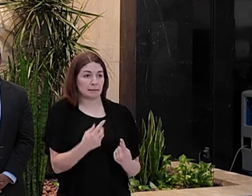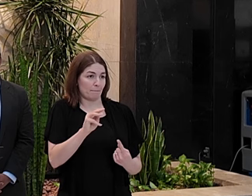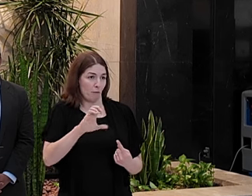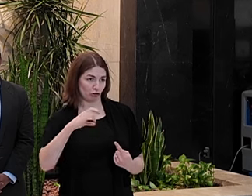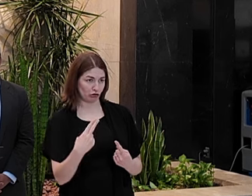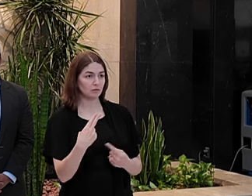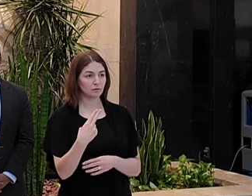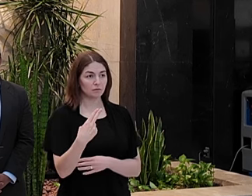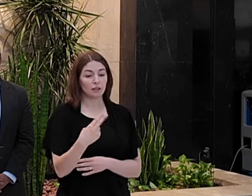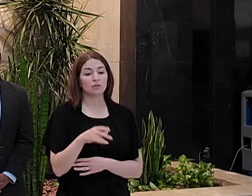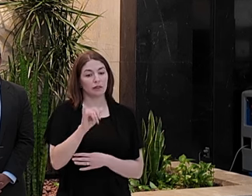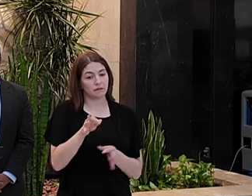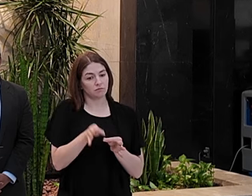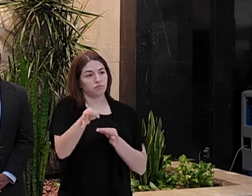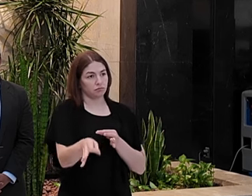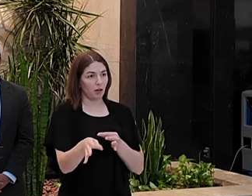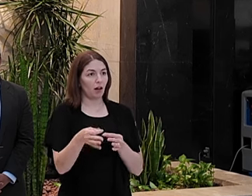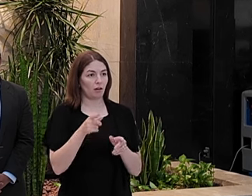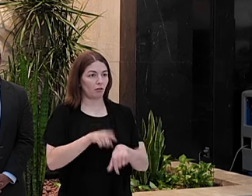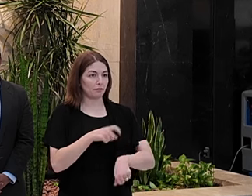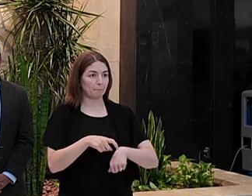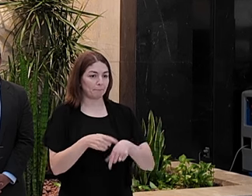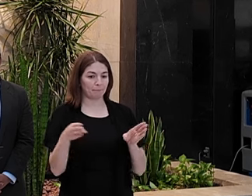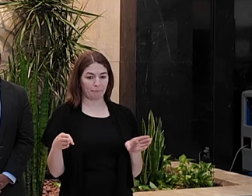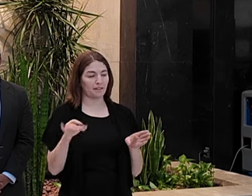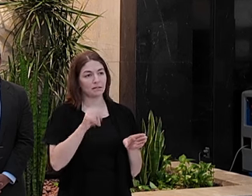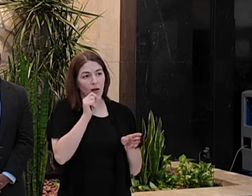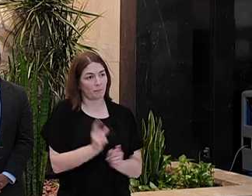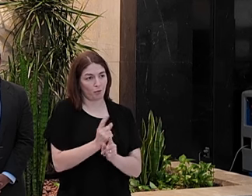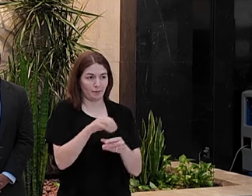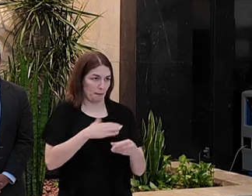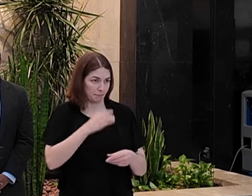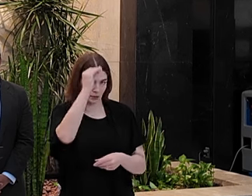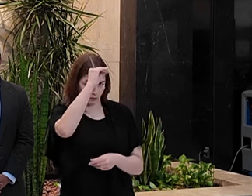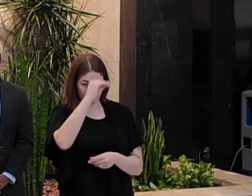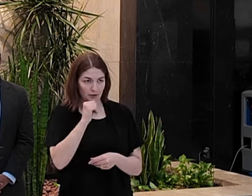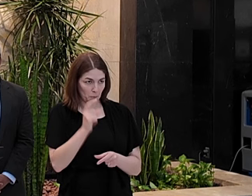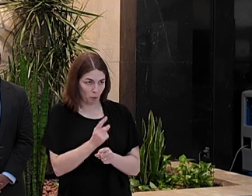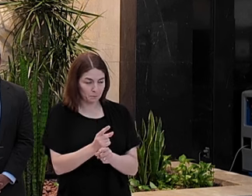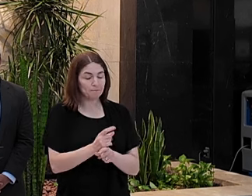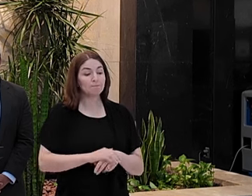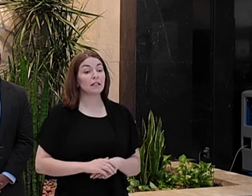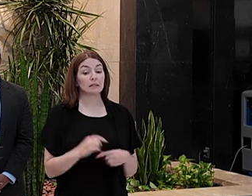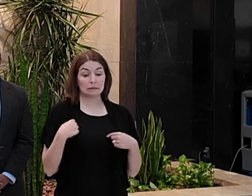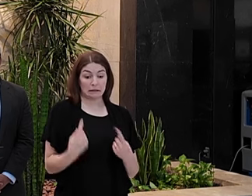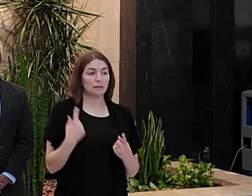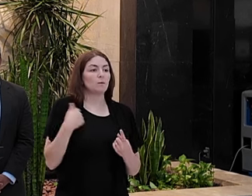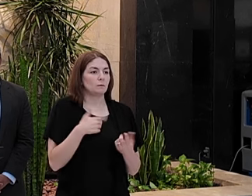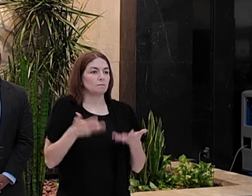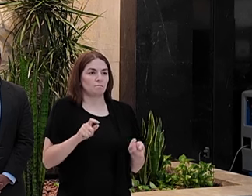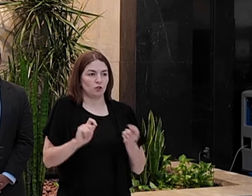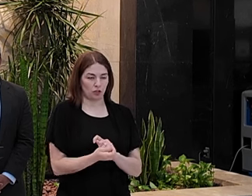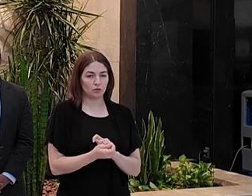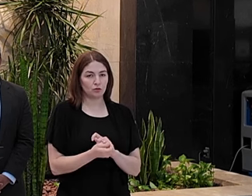so that is a prolonged period of time that would not be appropriate, in my opinion. And we have changed that based off the